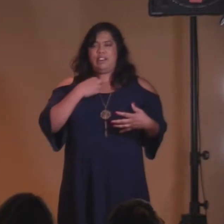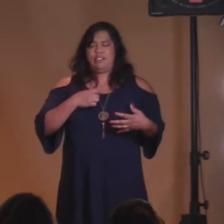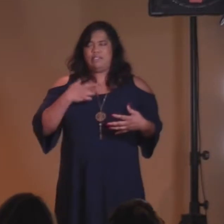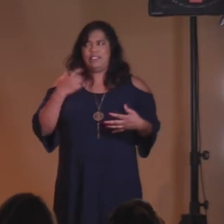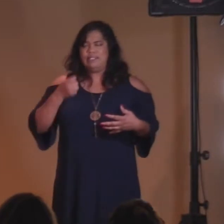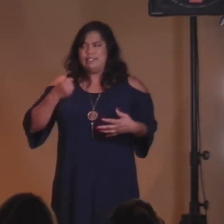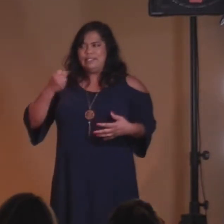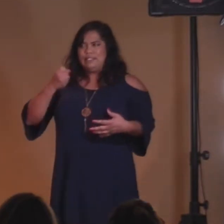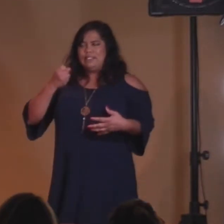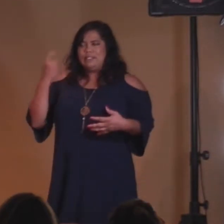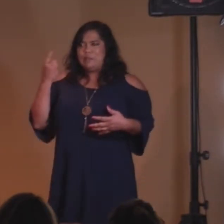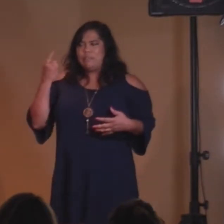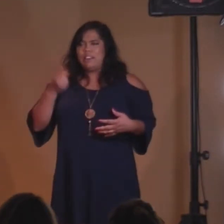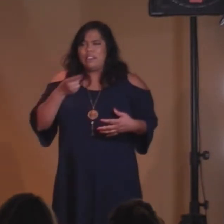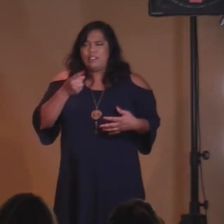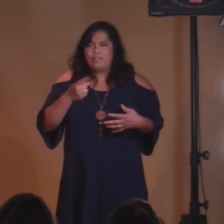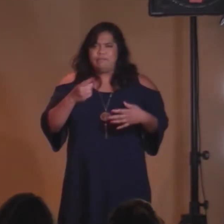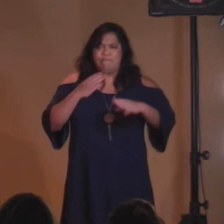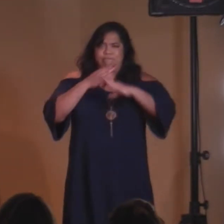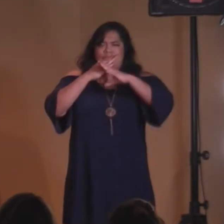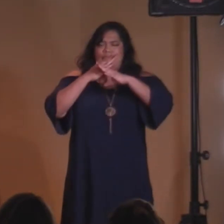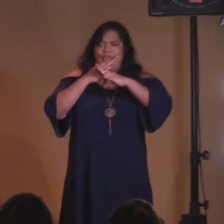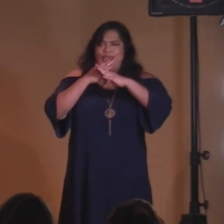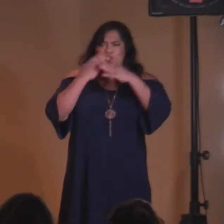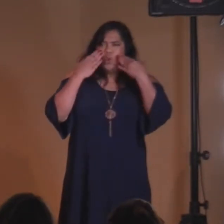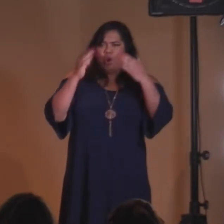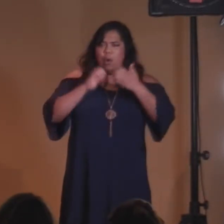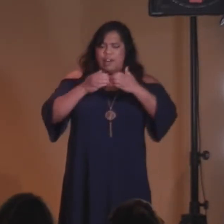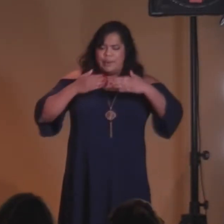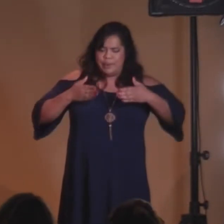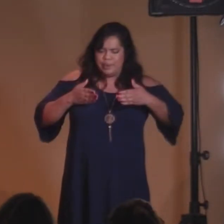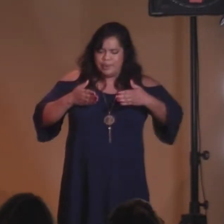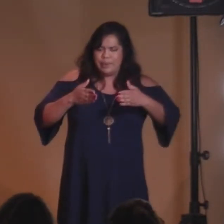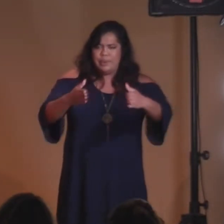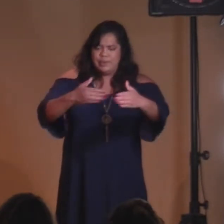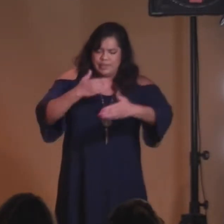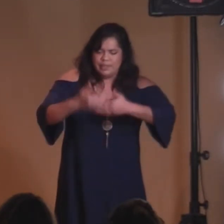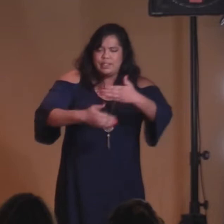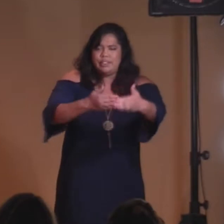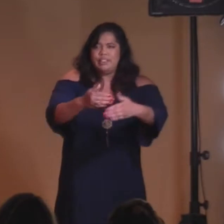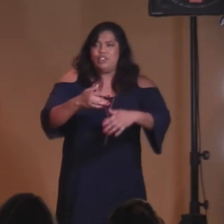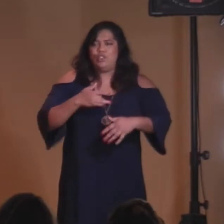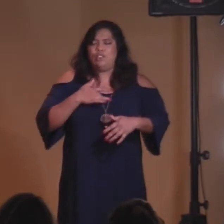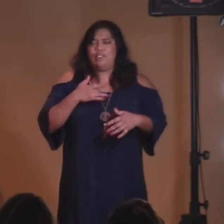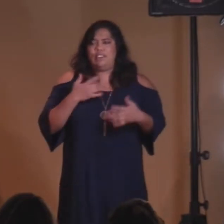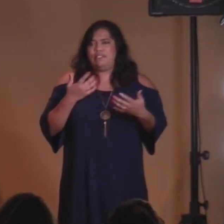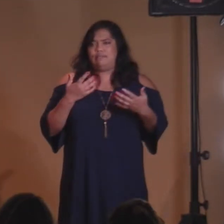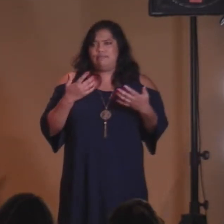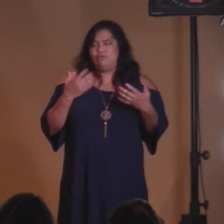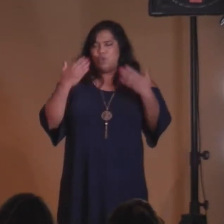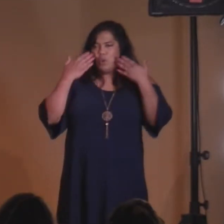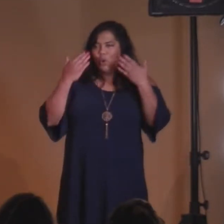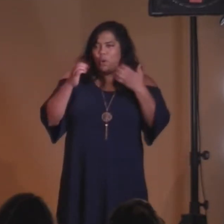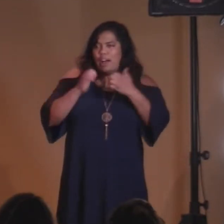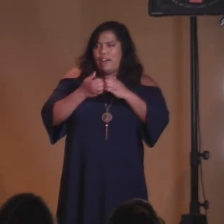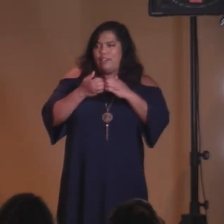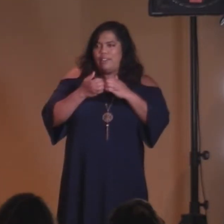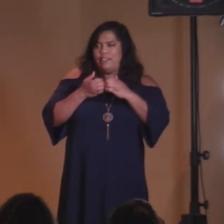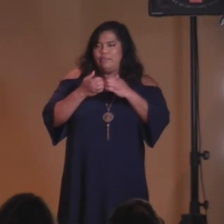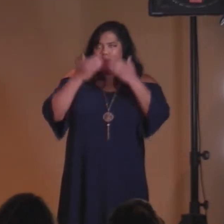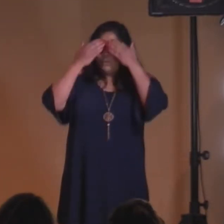prisoner, confining you and constraining you and constricting you, keeping you from being open at the